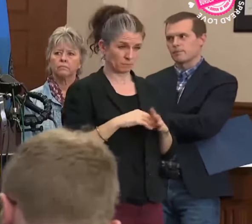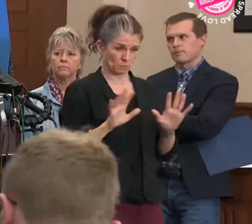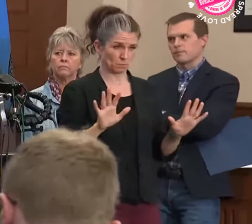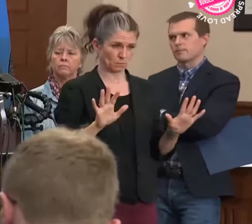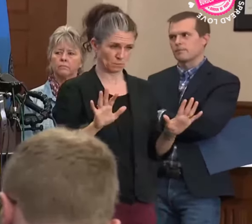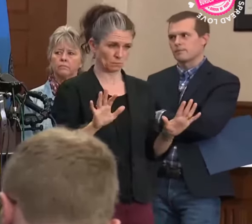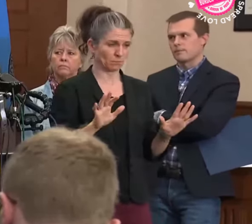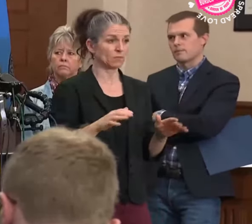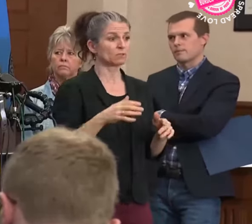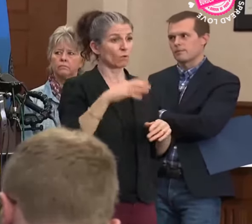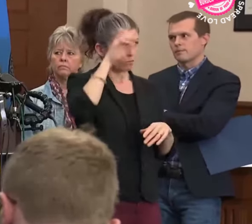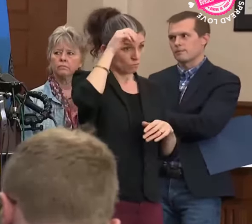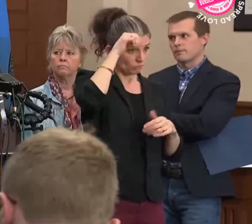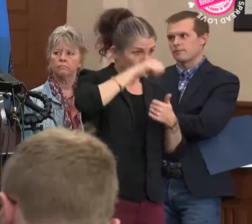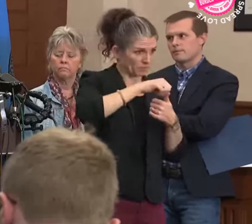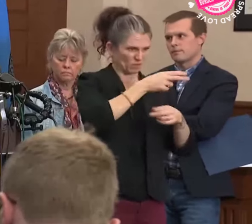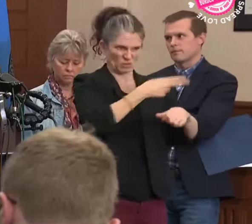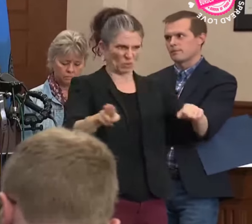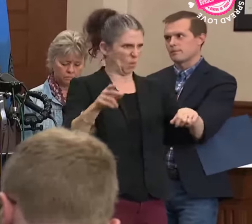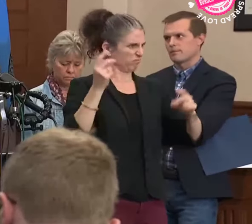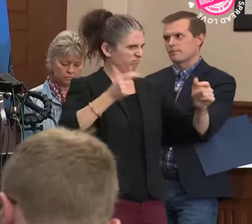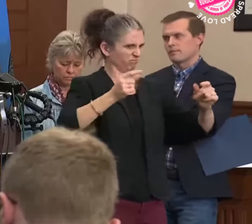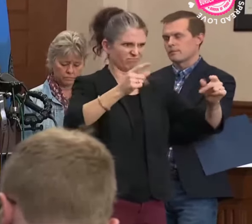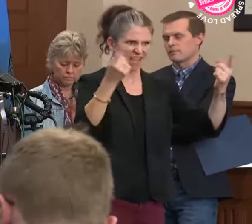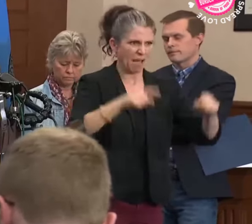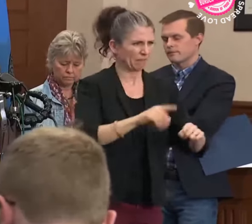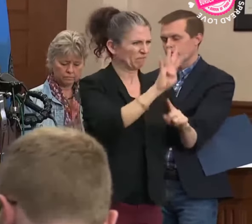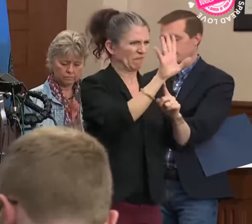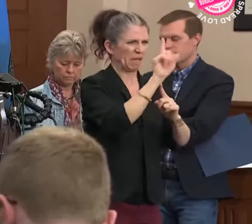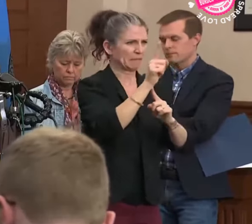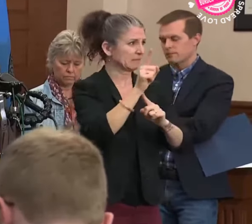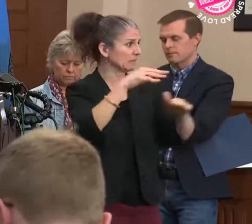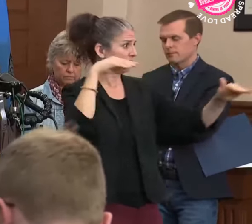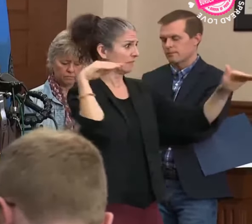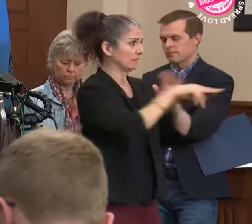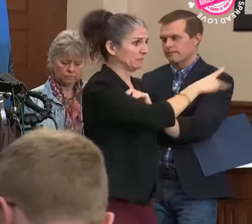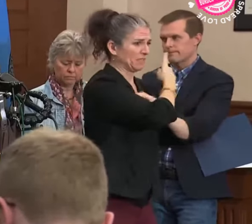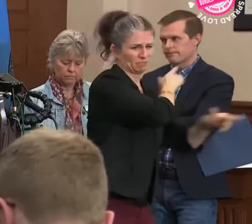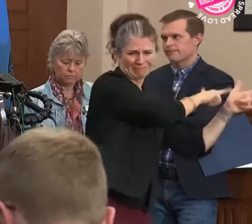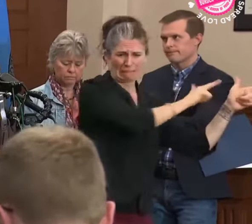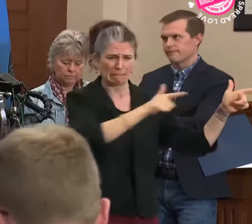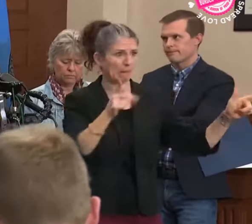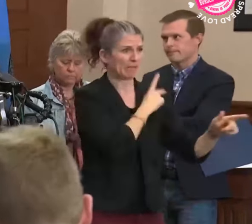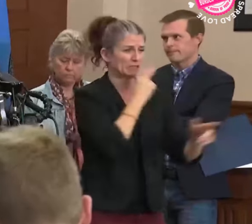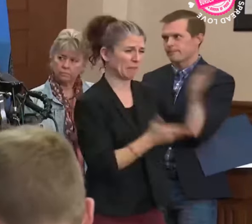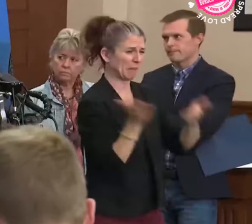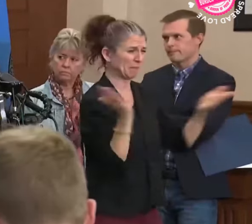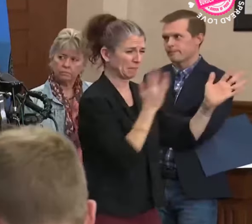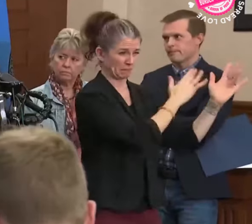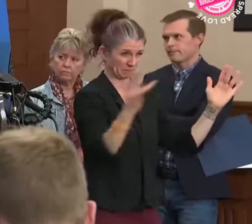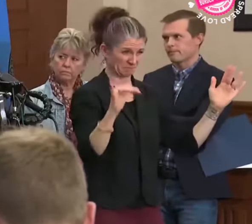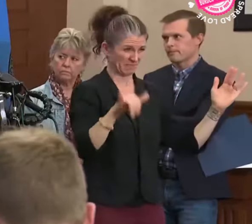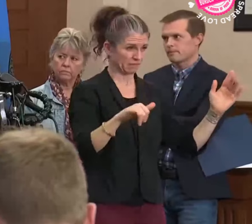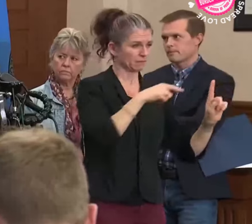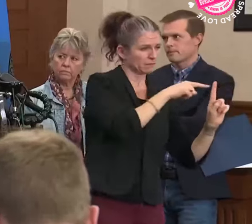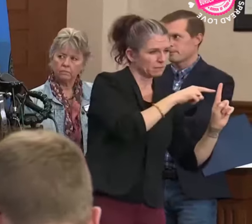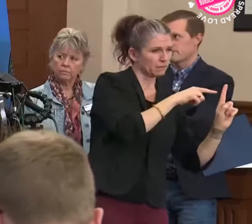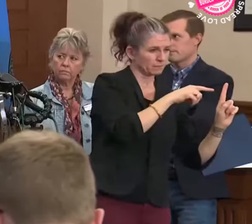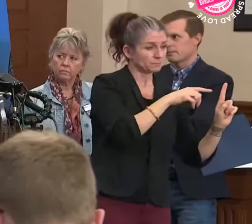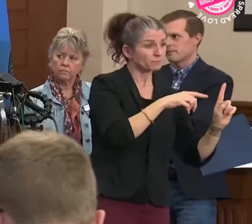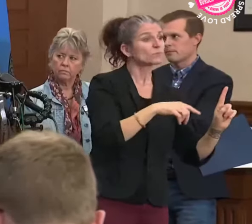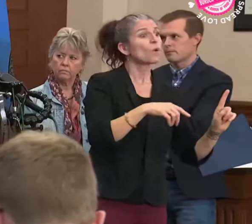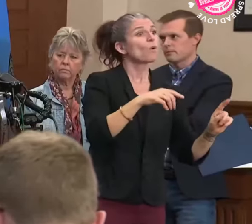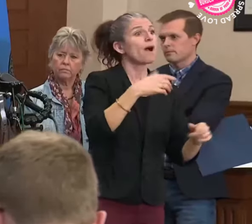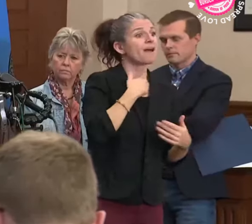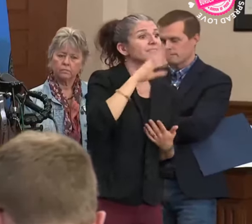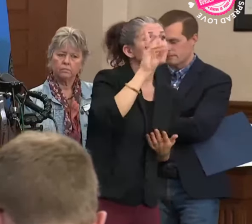time, last night, within about 45 minutes to an hour, we had six fully staffed and running operating rooms at Central Maine Medical Center